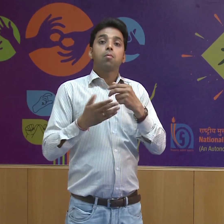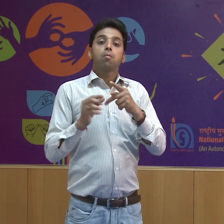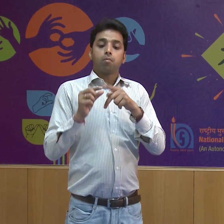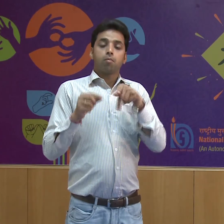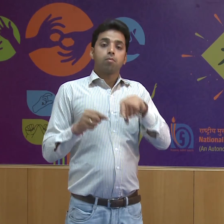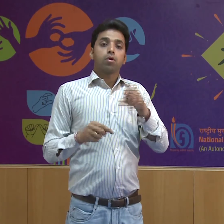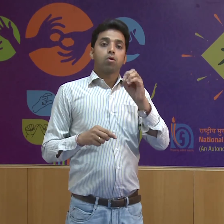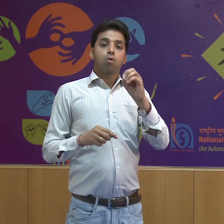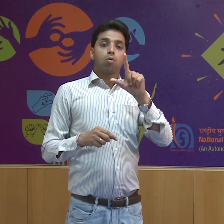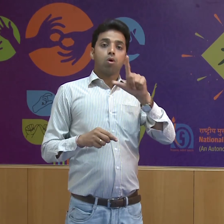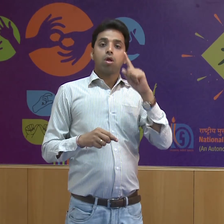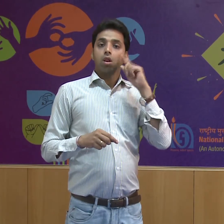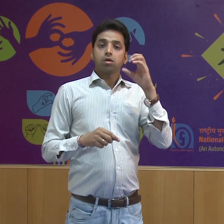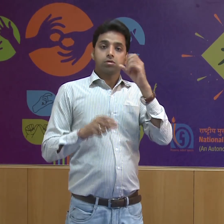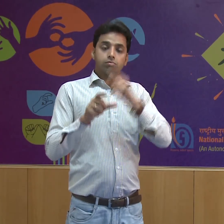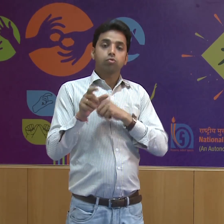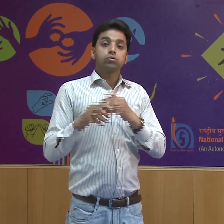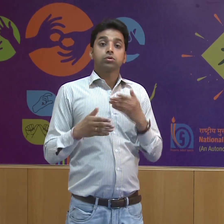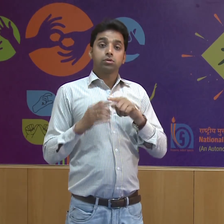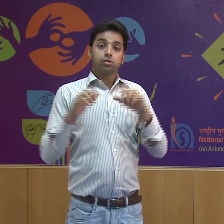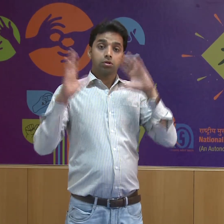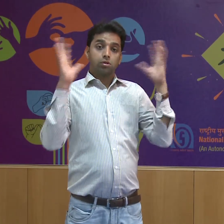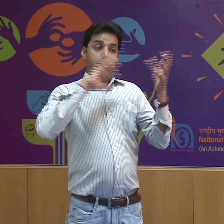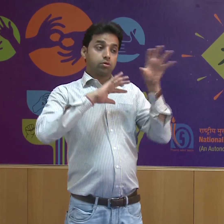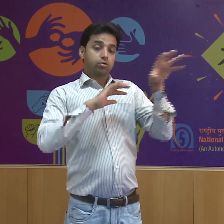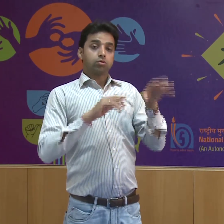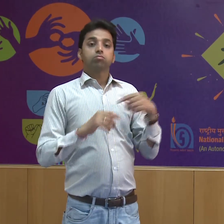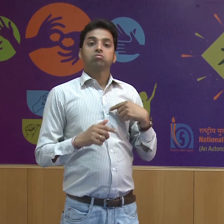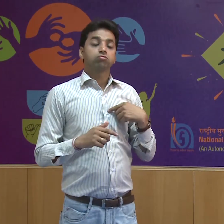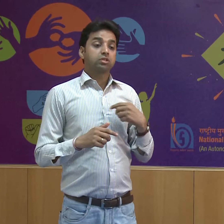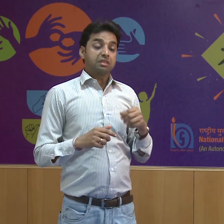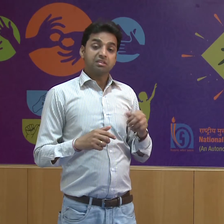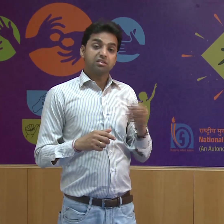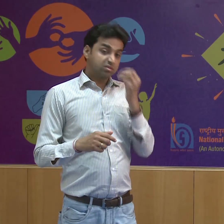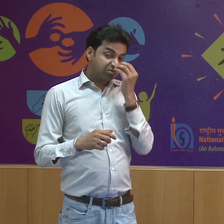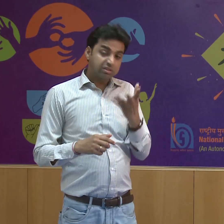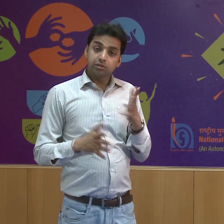country. It was not an easy task as India is a large country